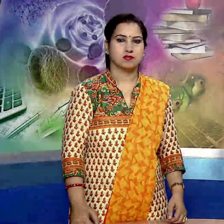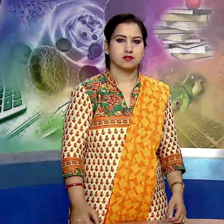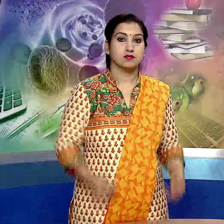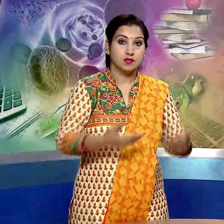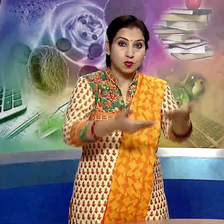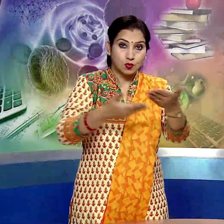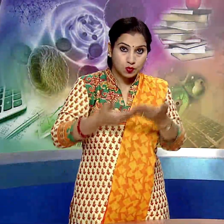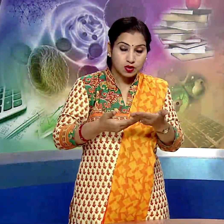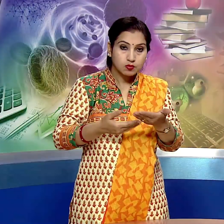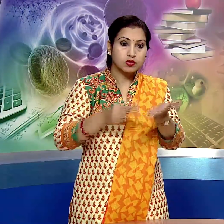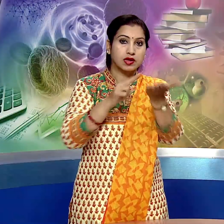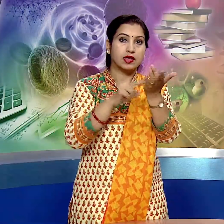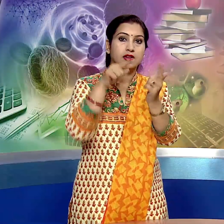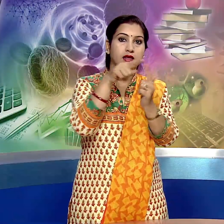Welcome to the NIOS studio.